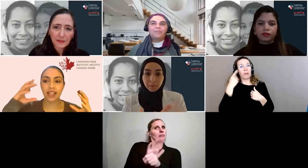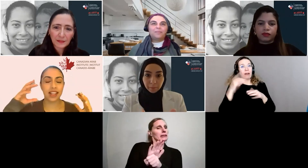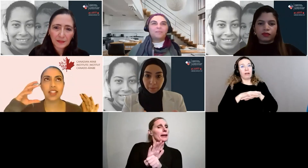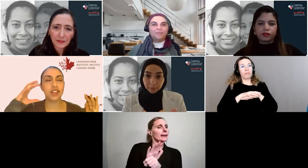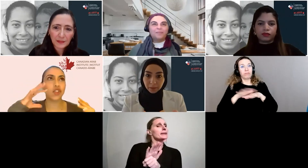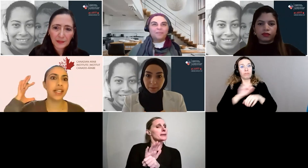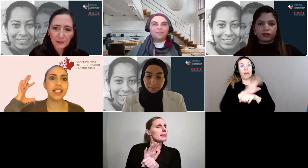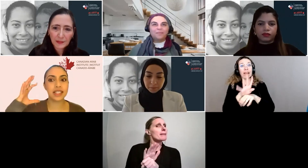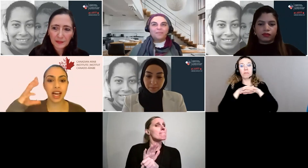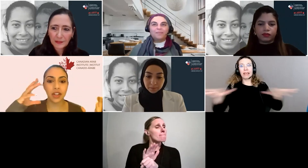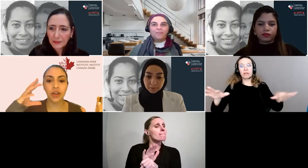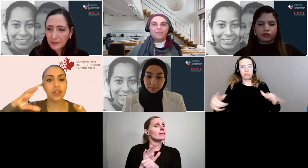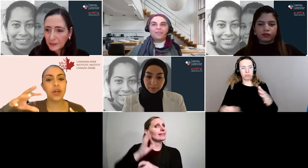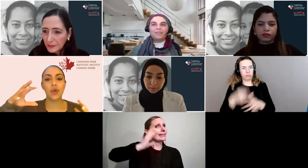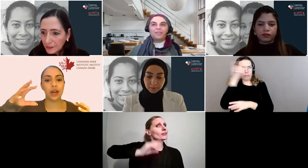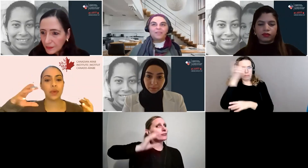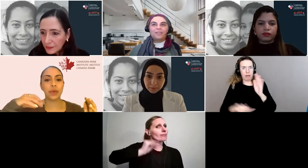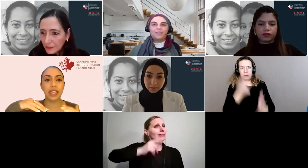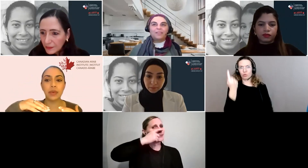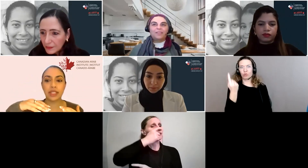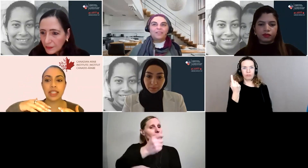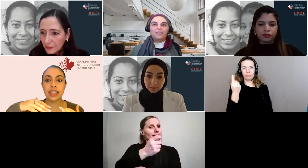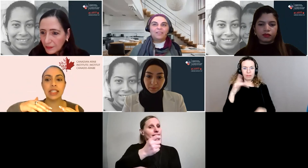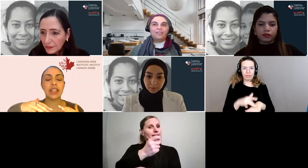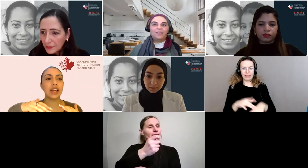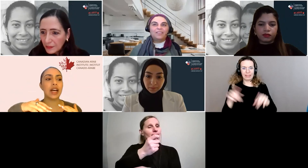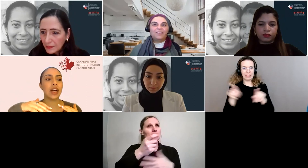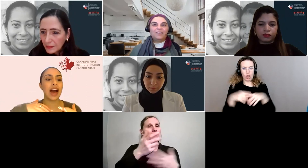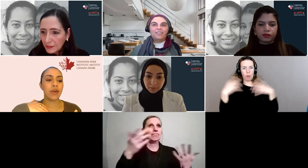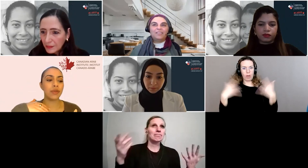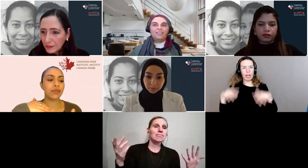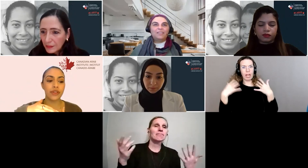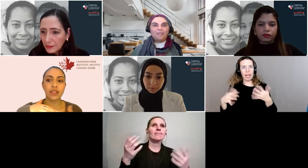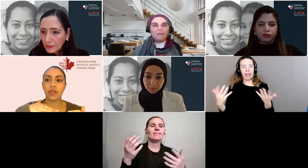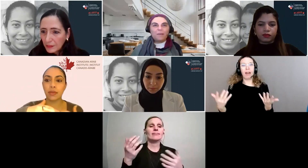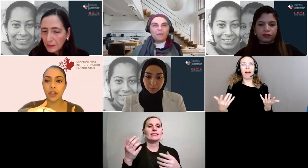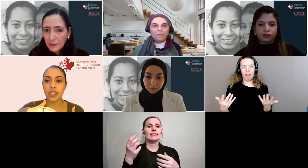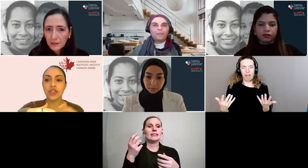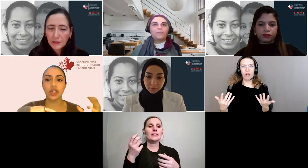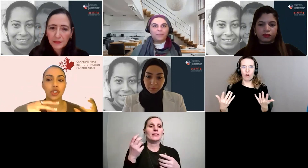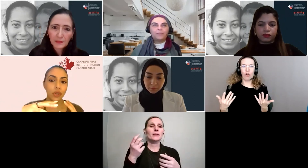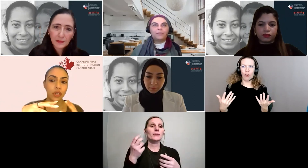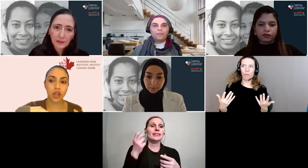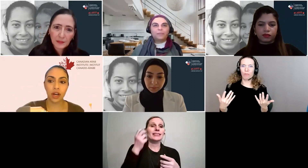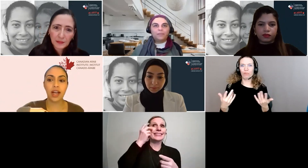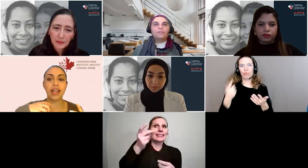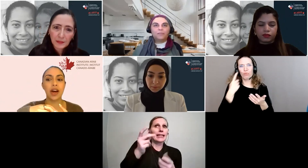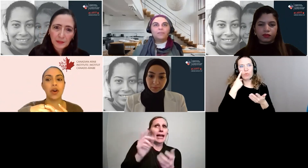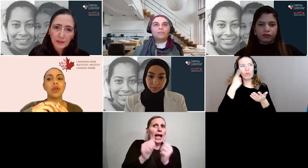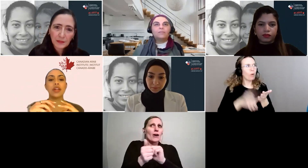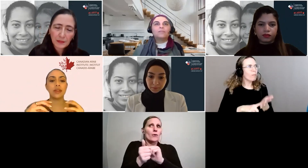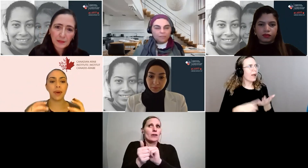almost like this giant silo where we were able to see how further down the margins certain communities are,